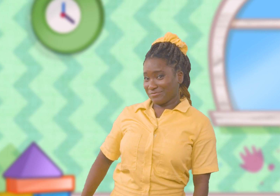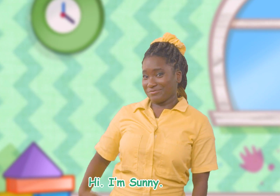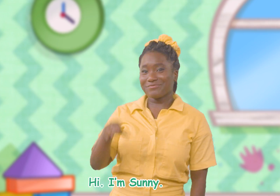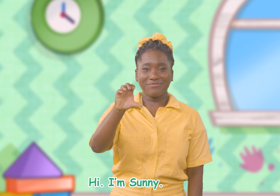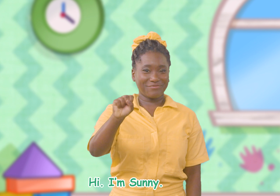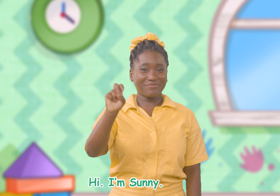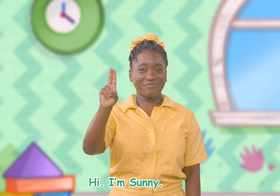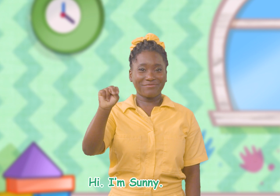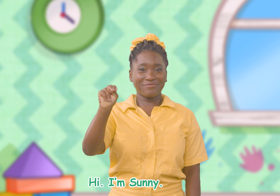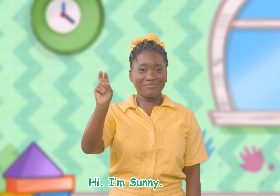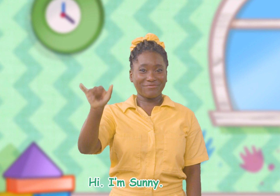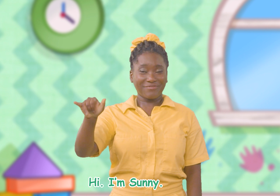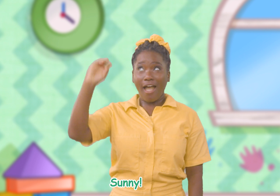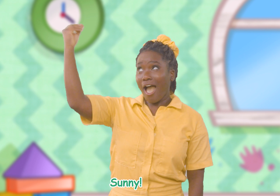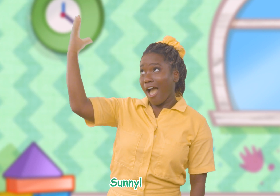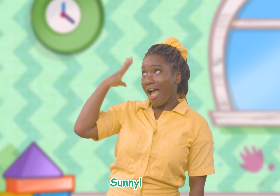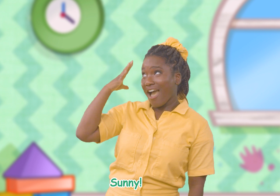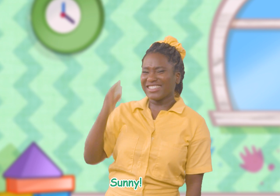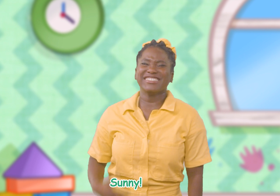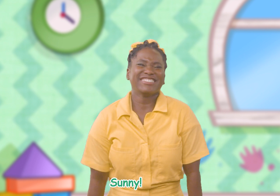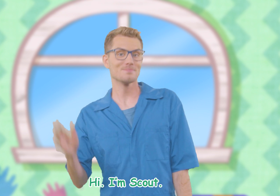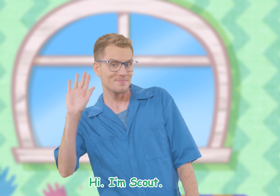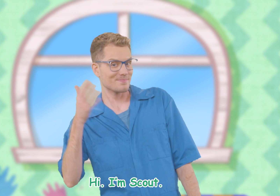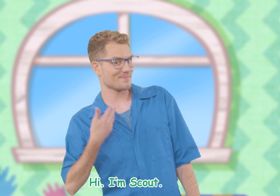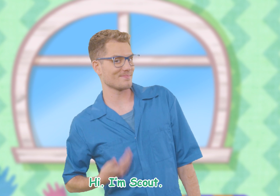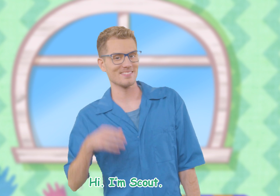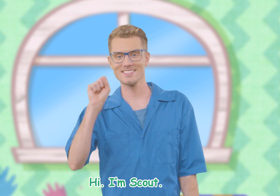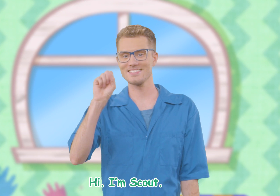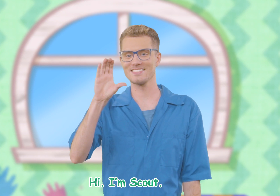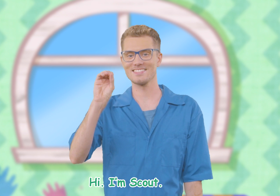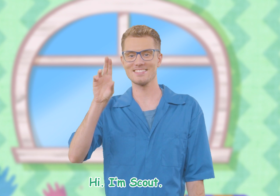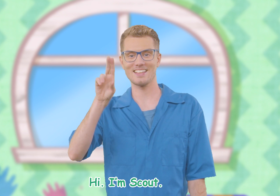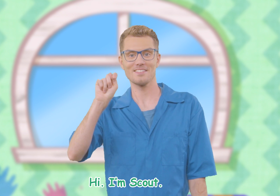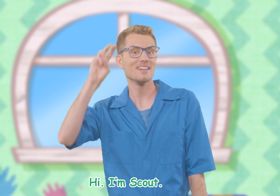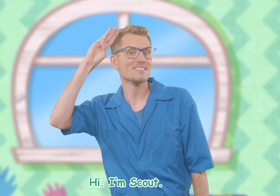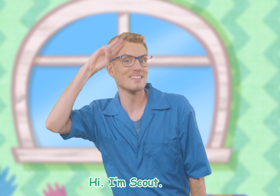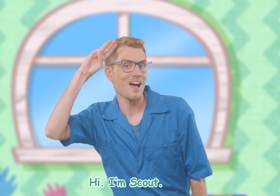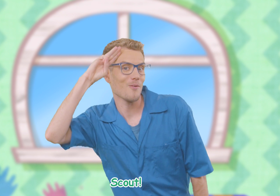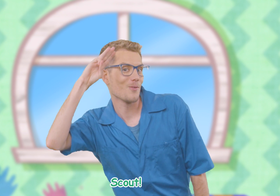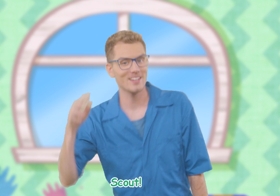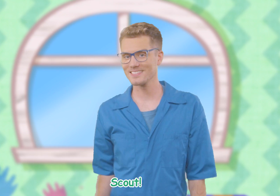Hi, I'm Sunny. Sunny. Hi, I'm Scout. Scout.